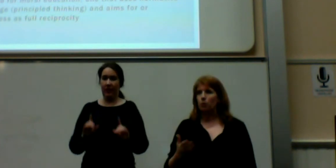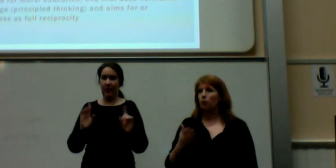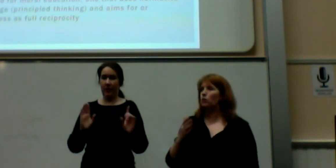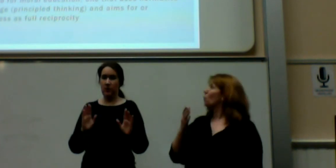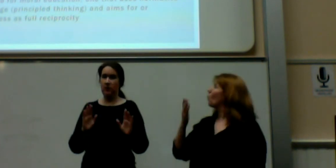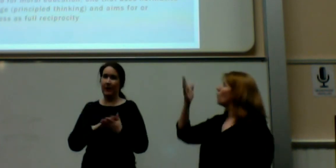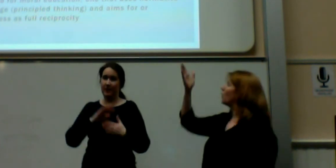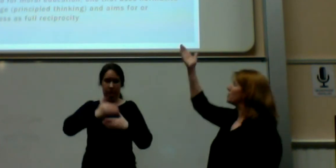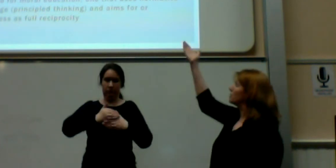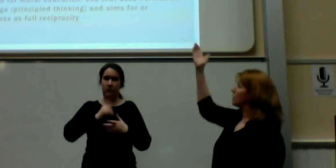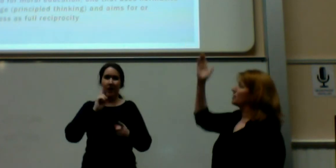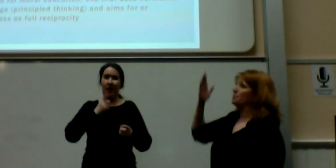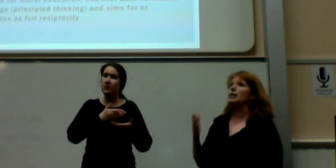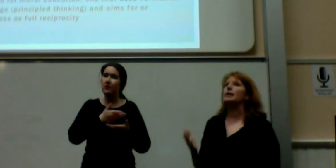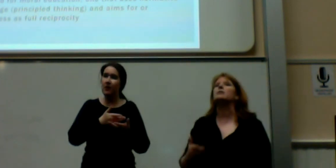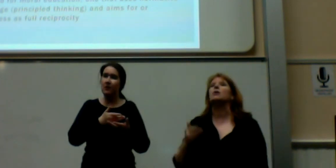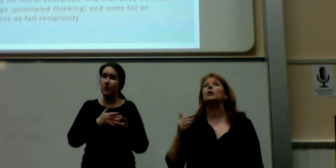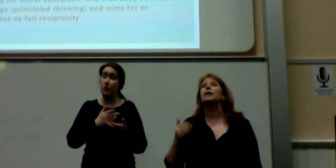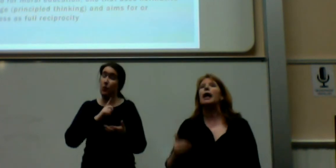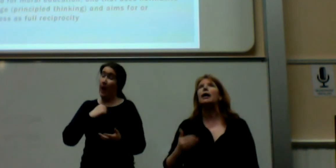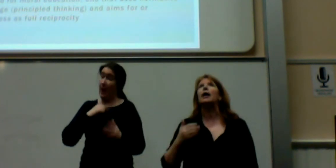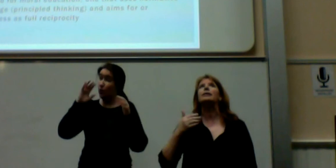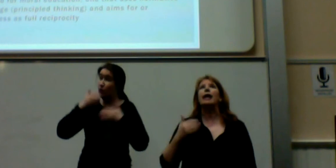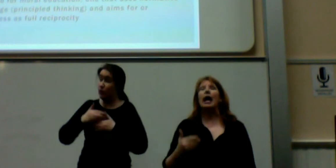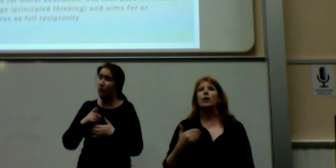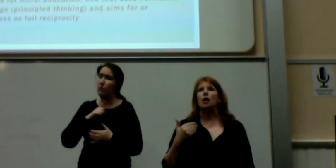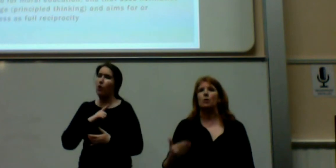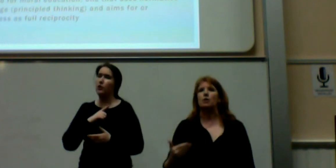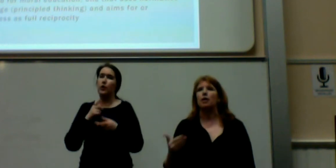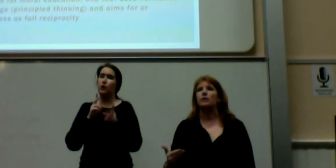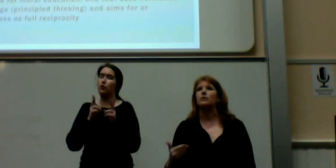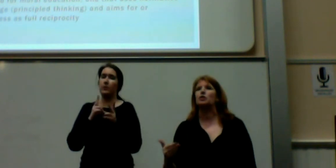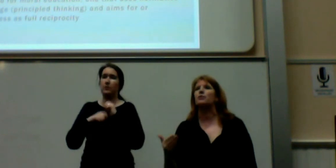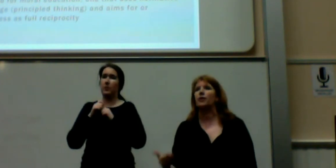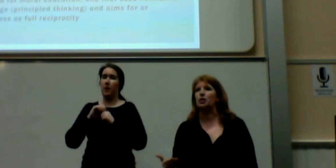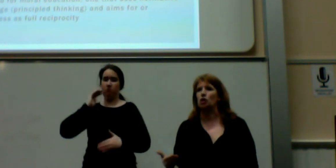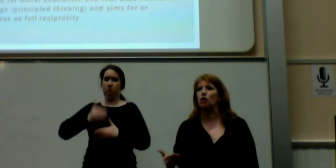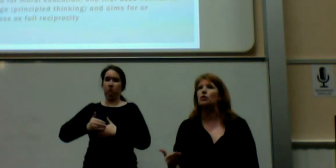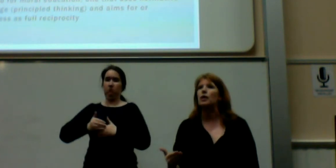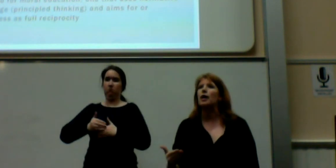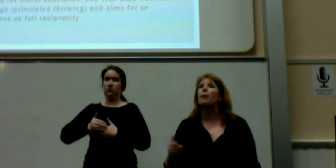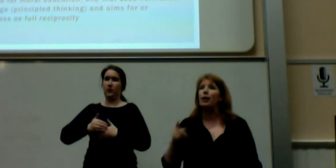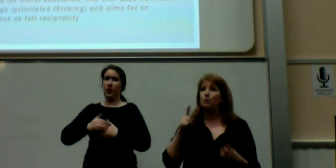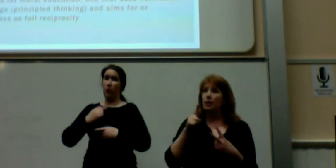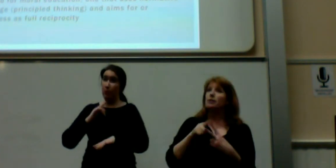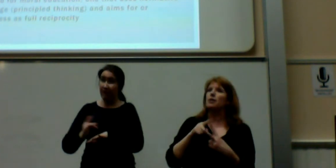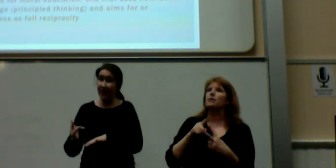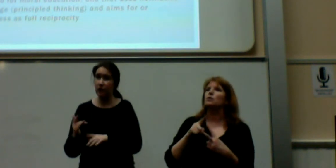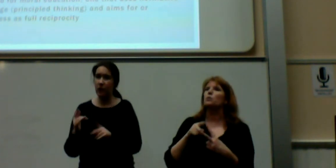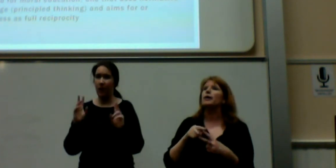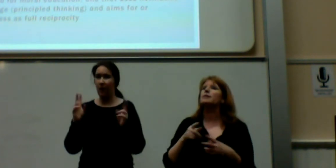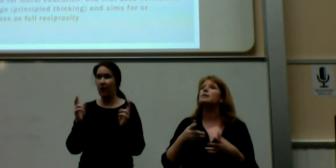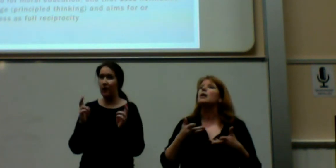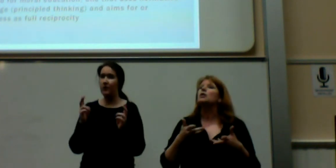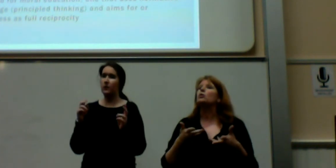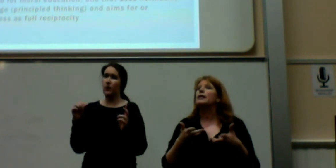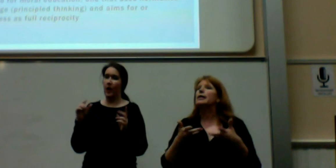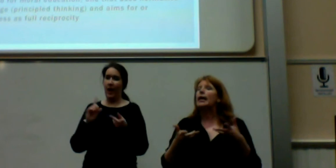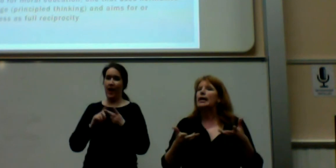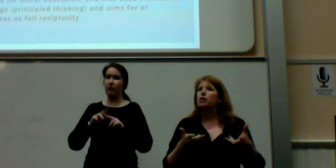with interpreters and what this data means is that we're not allowing ourselves as professionals, by reasoning in these